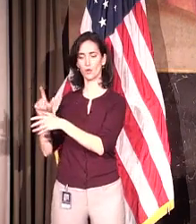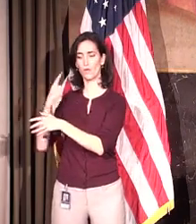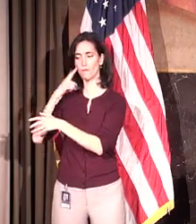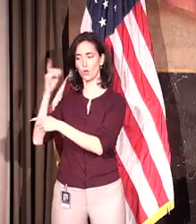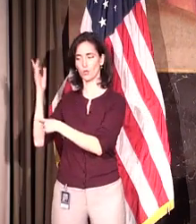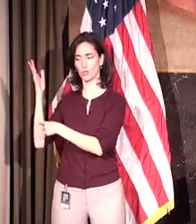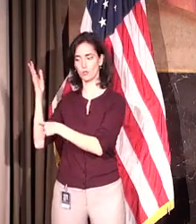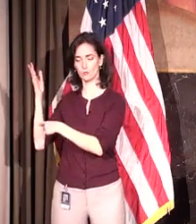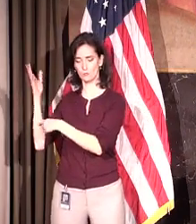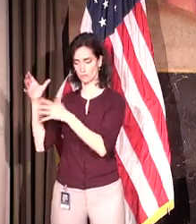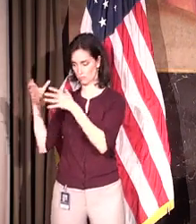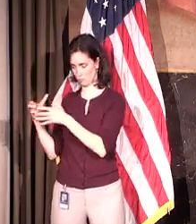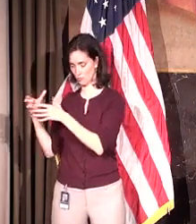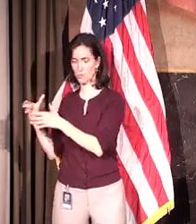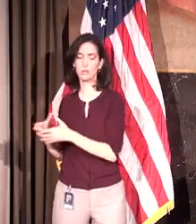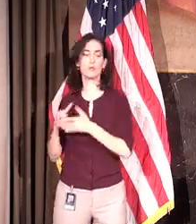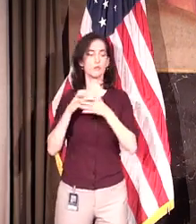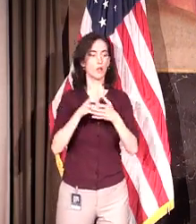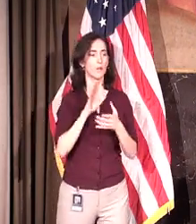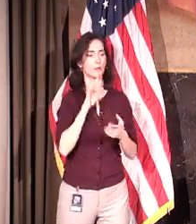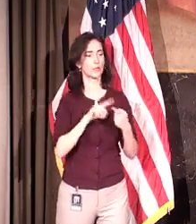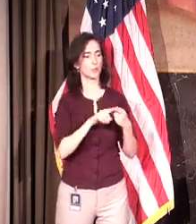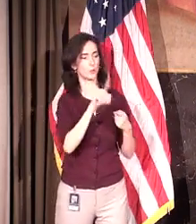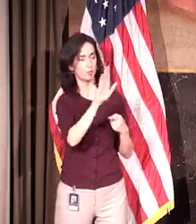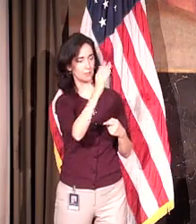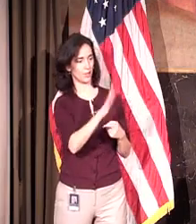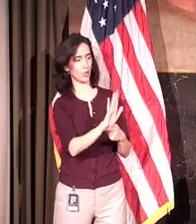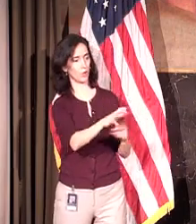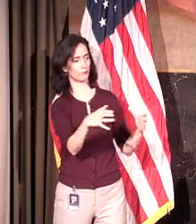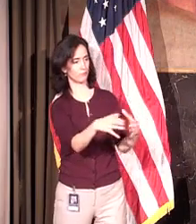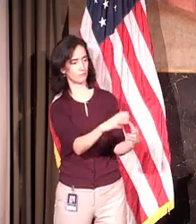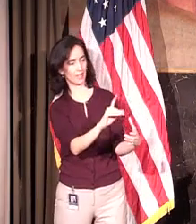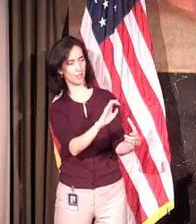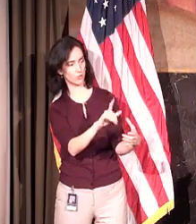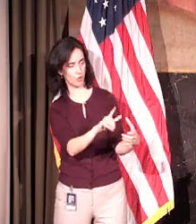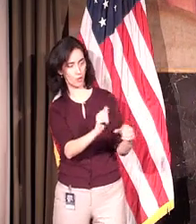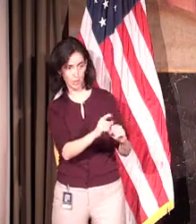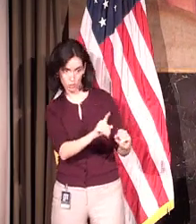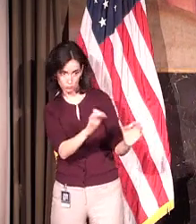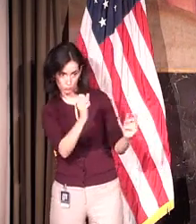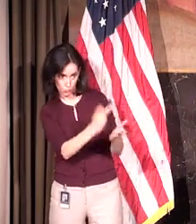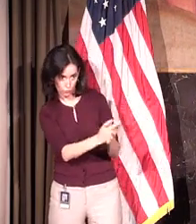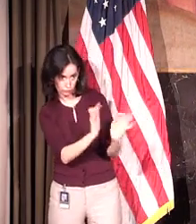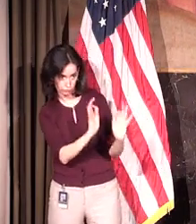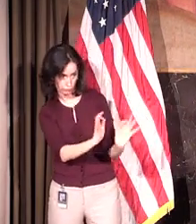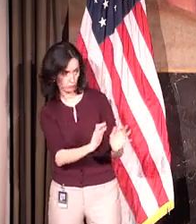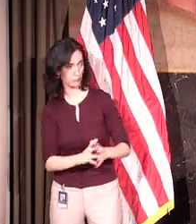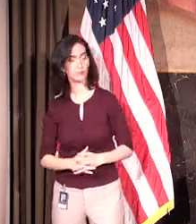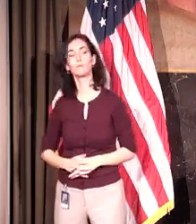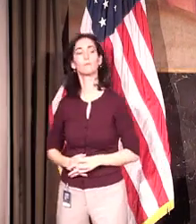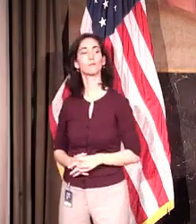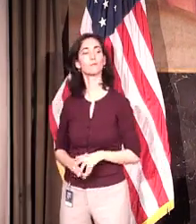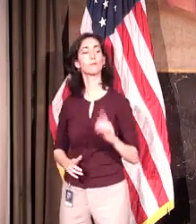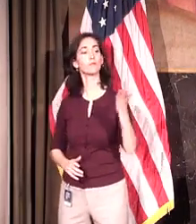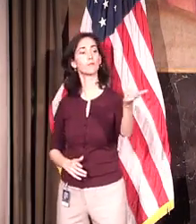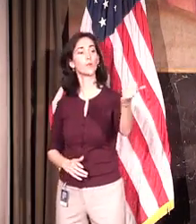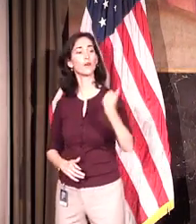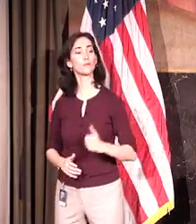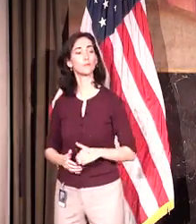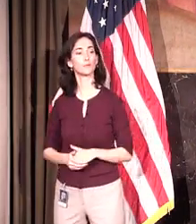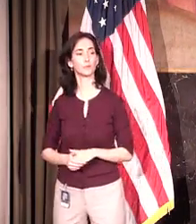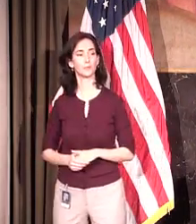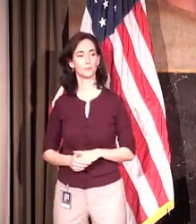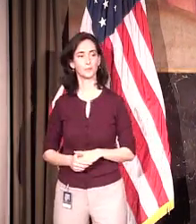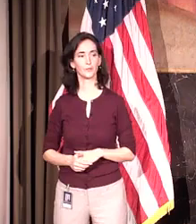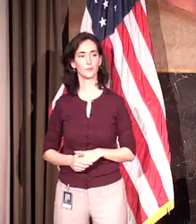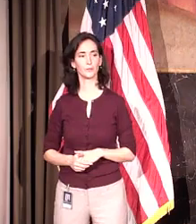Speaker, just to make sure that they approved that taking place. Yes, ma'am. So what